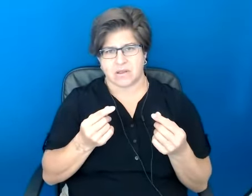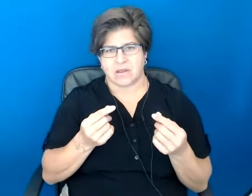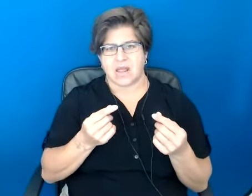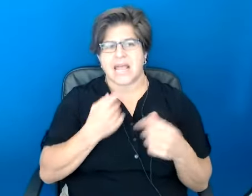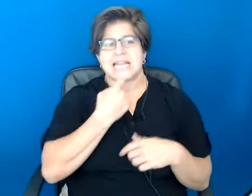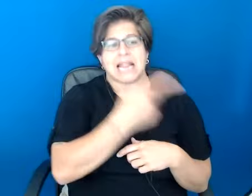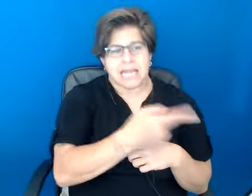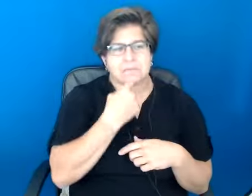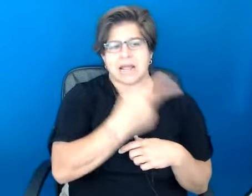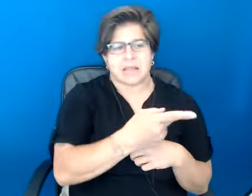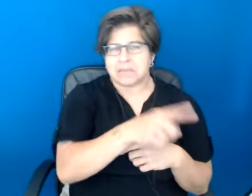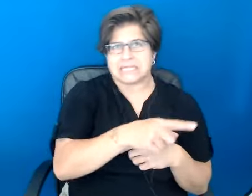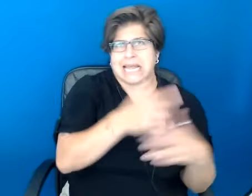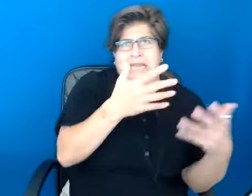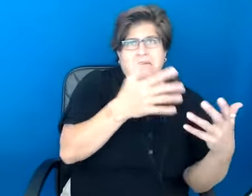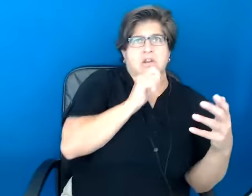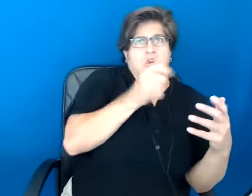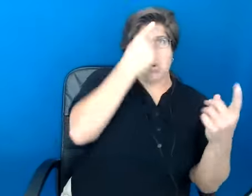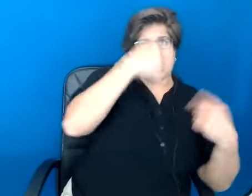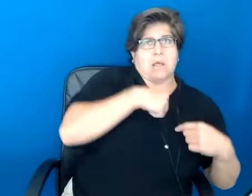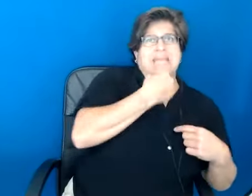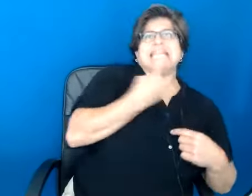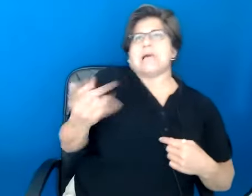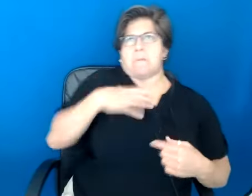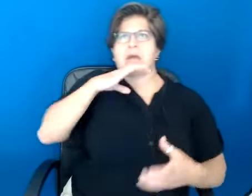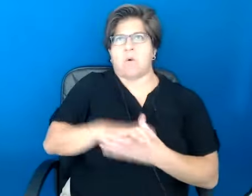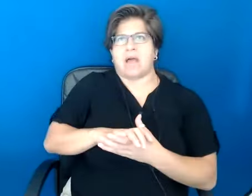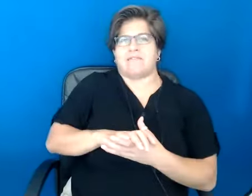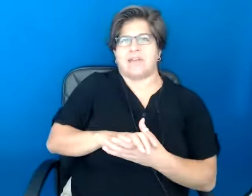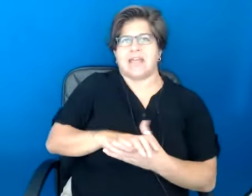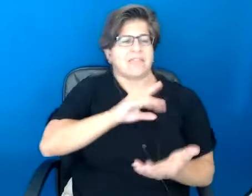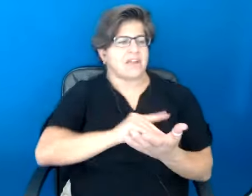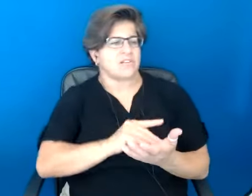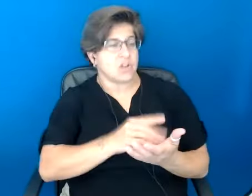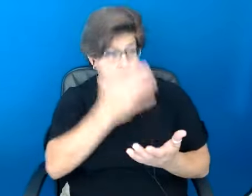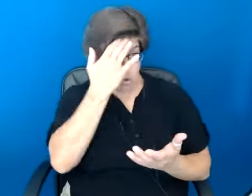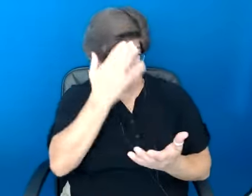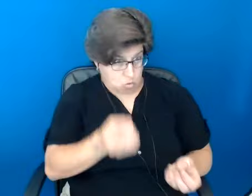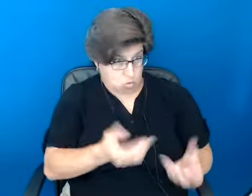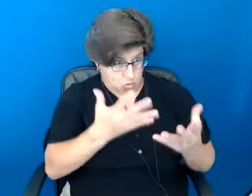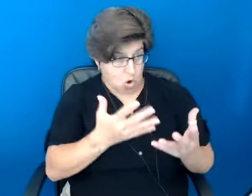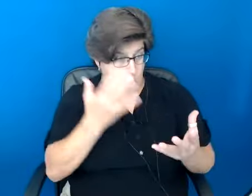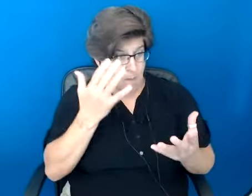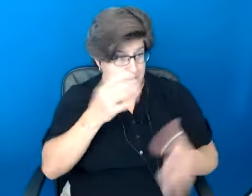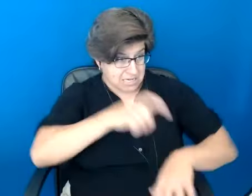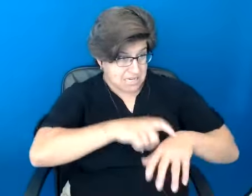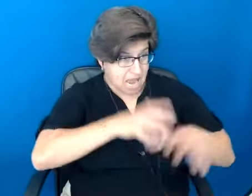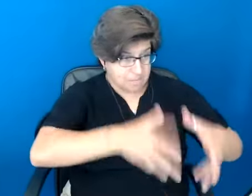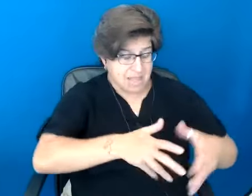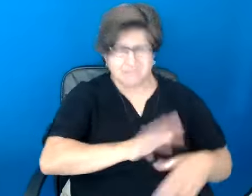immensely because the nurses kept saying to him, this is what we'll be doing. And he would say, don't tell me, tell her. I don't want to know. And